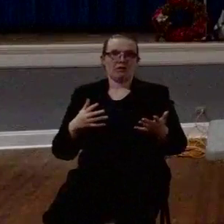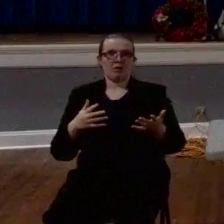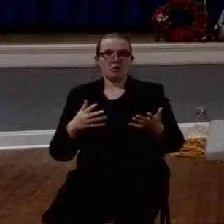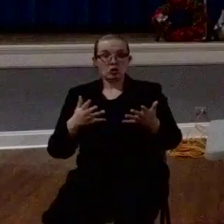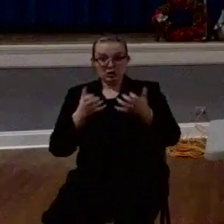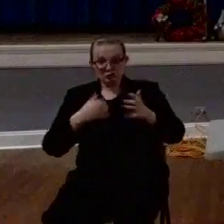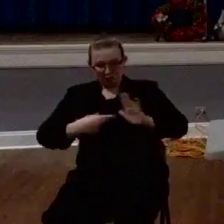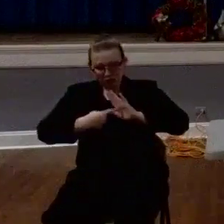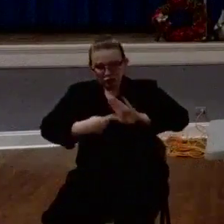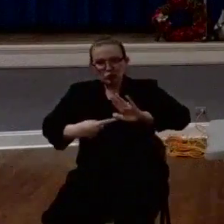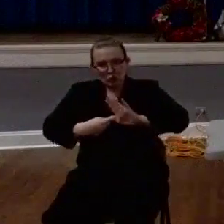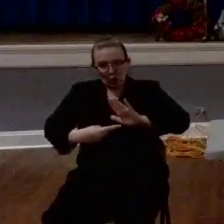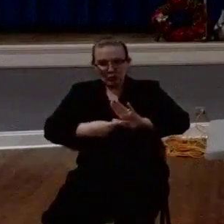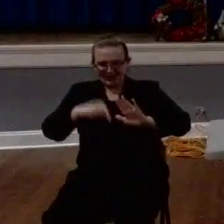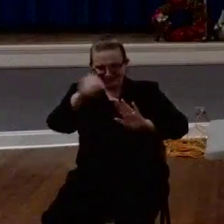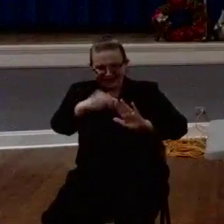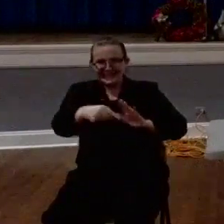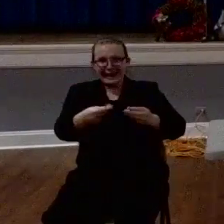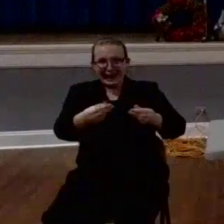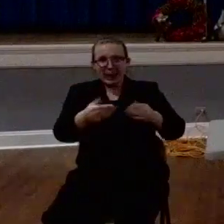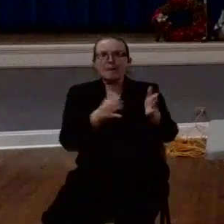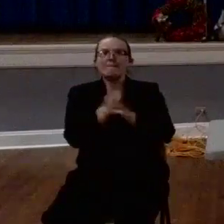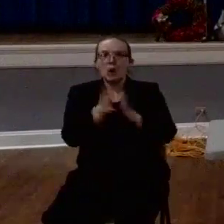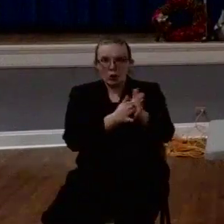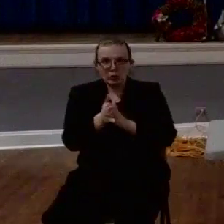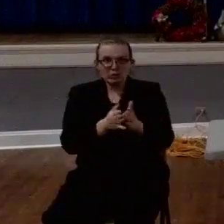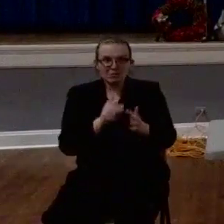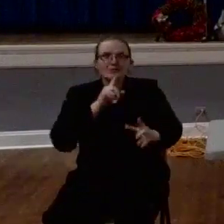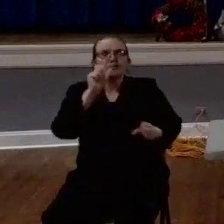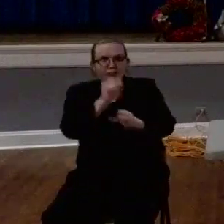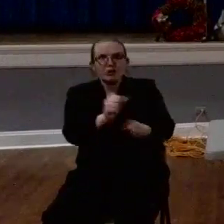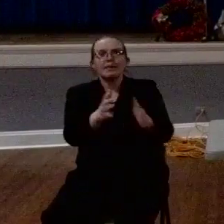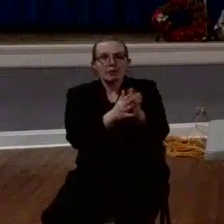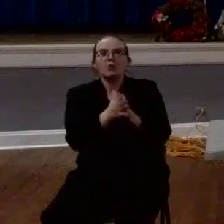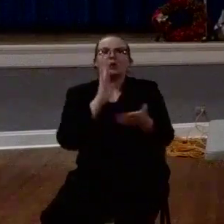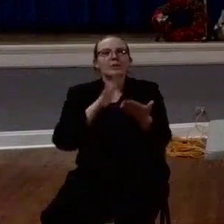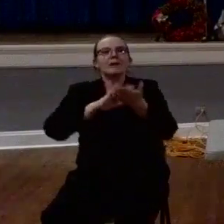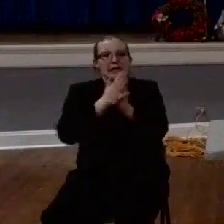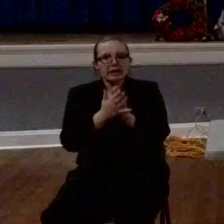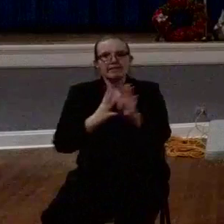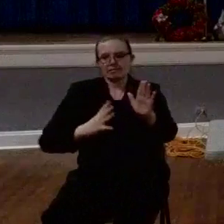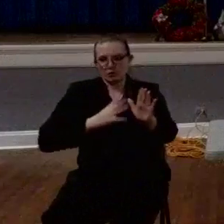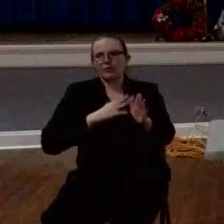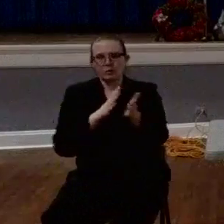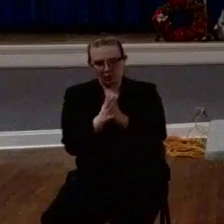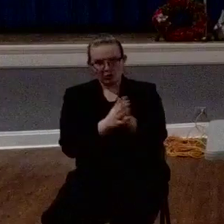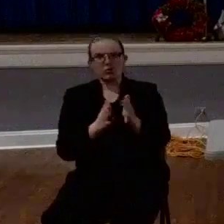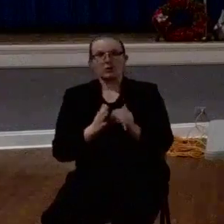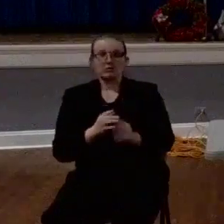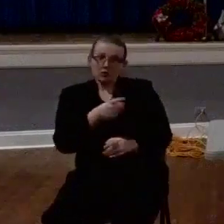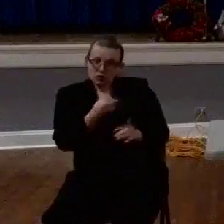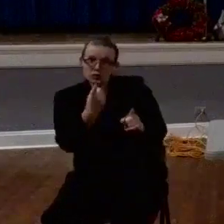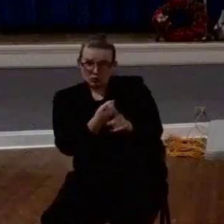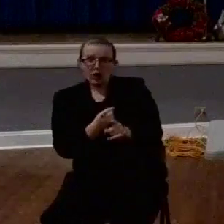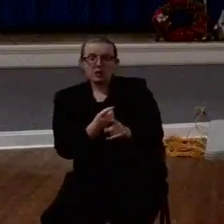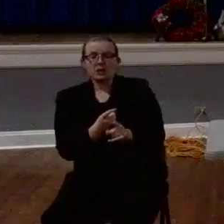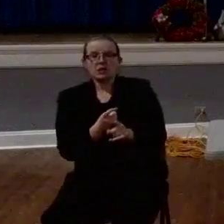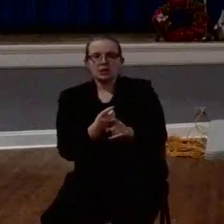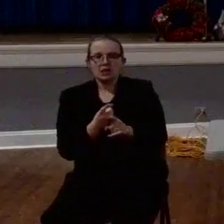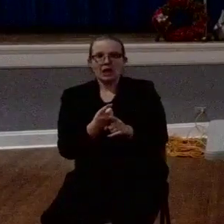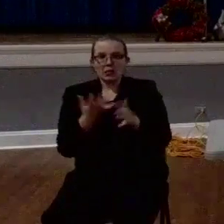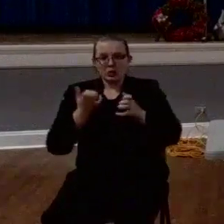again reflect it as a park, and that's what it is. It's a park, and we're going to make it that. But you're right, and we'll make sure that